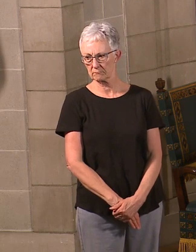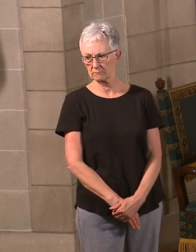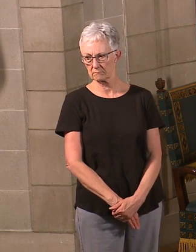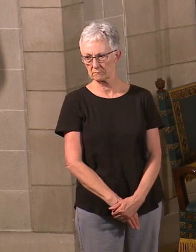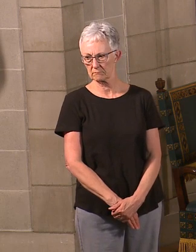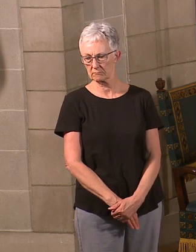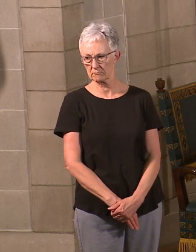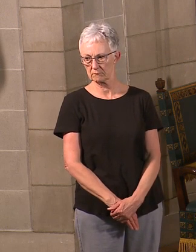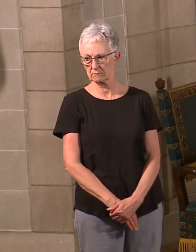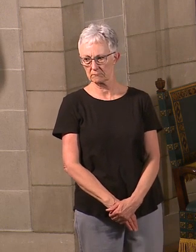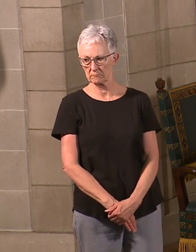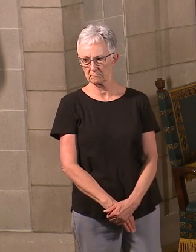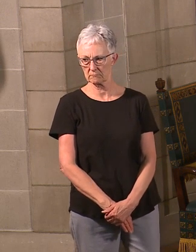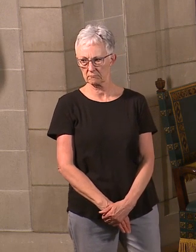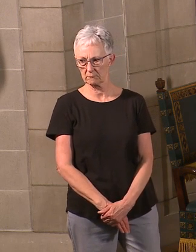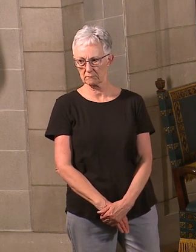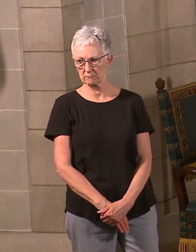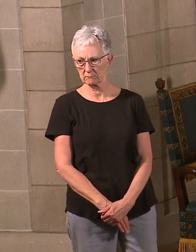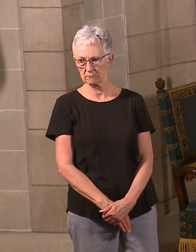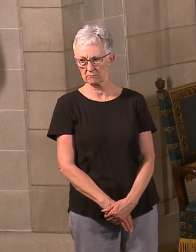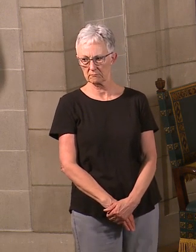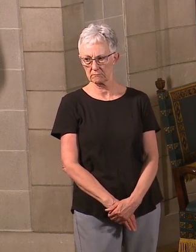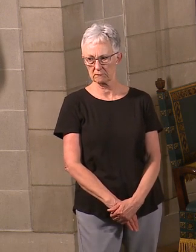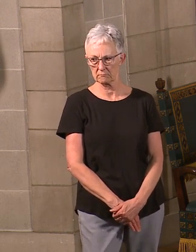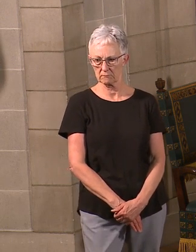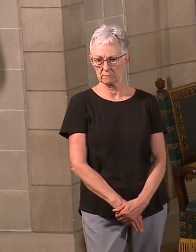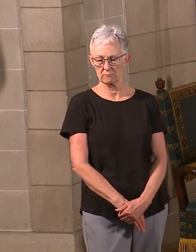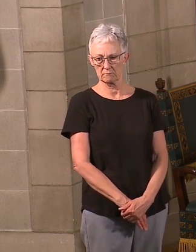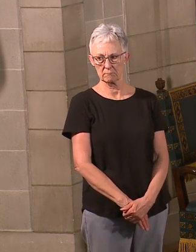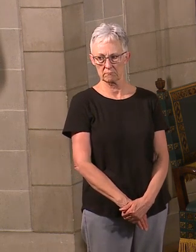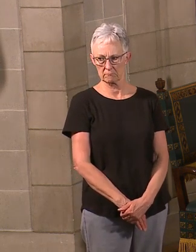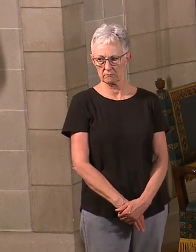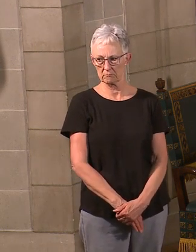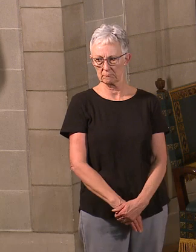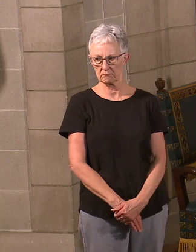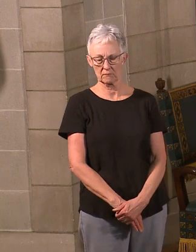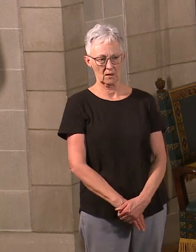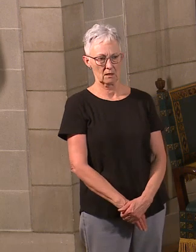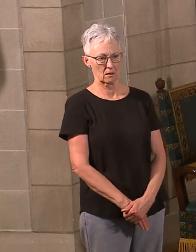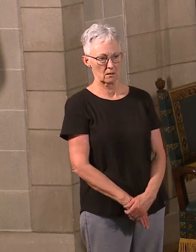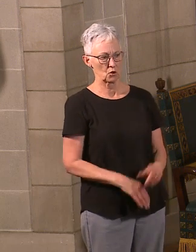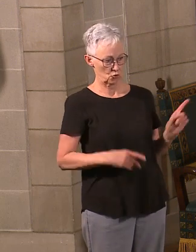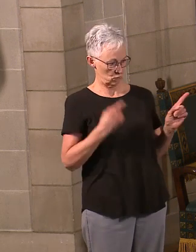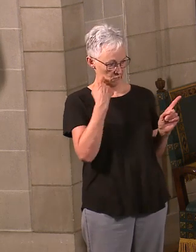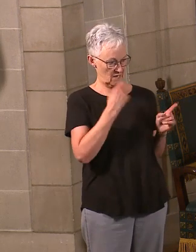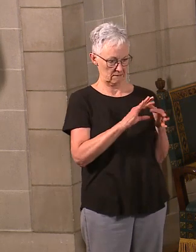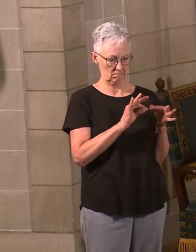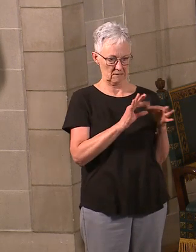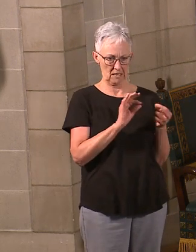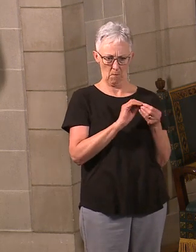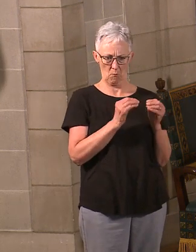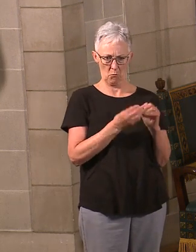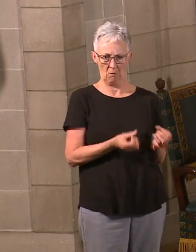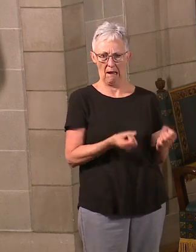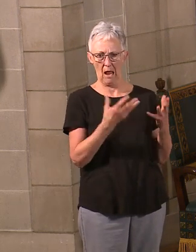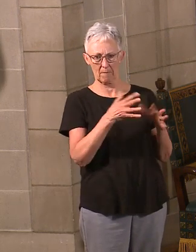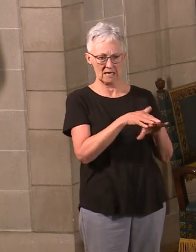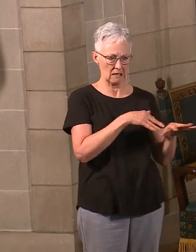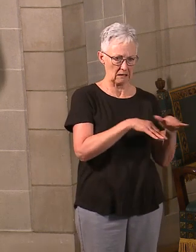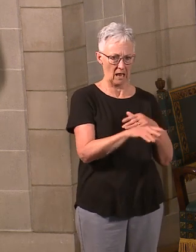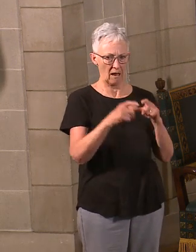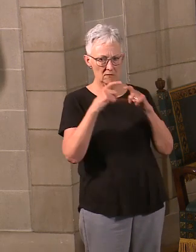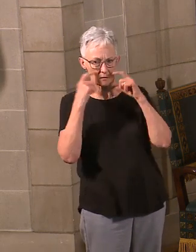the longevity of that kind of number. I mean, is that gonna last us a week, 2 weeks? I mean, all across the state, that seems like a lot for one person, but.